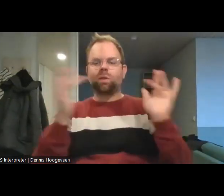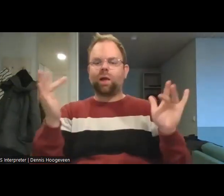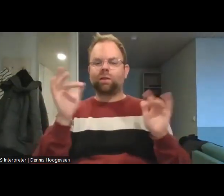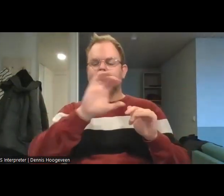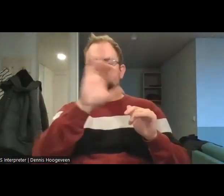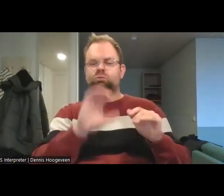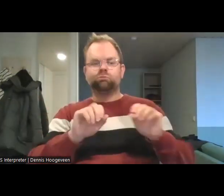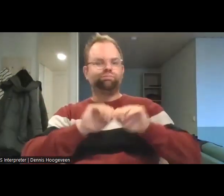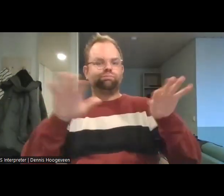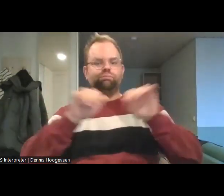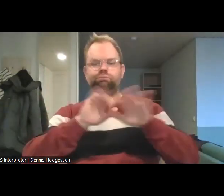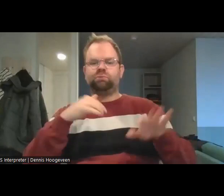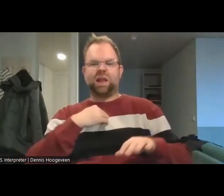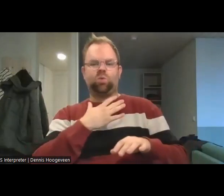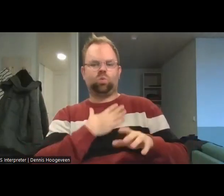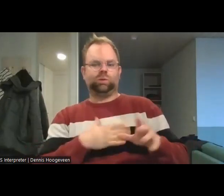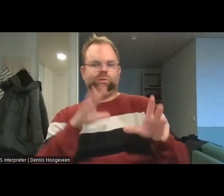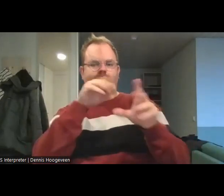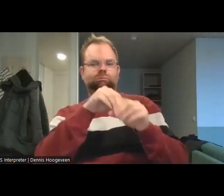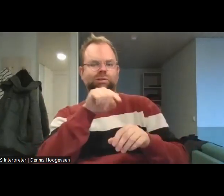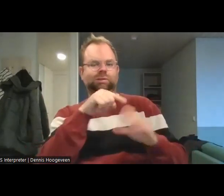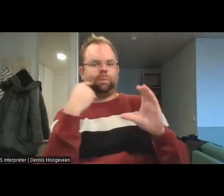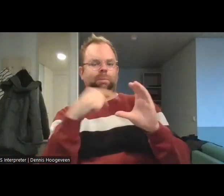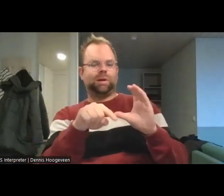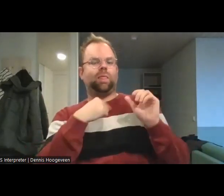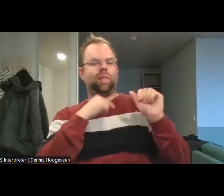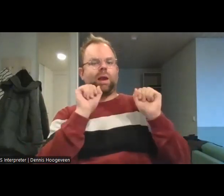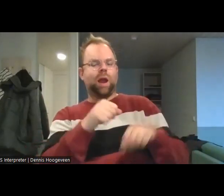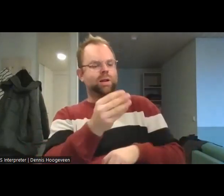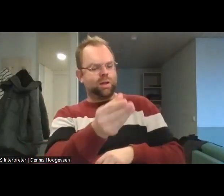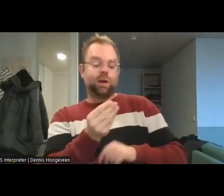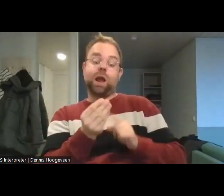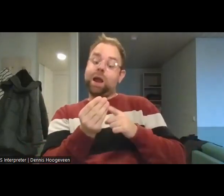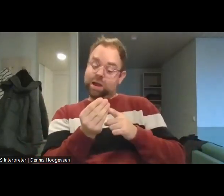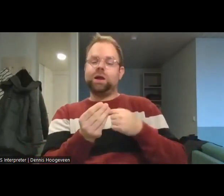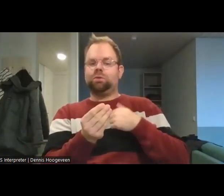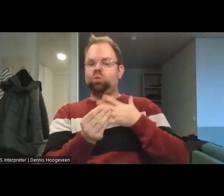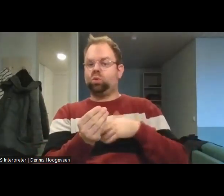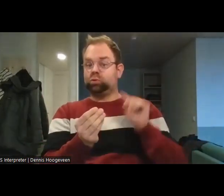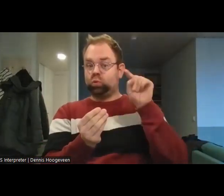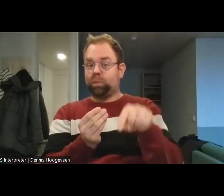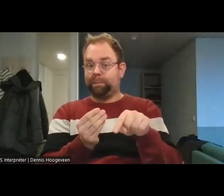to strengthen the network of persons with